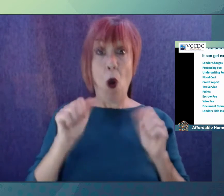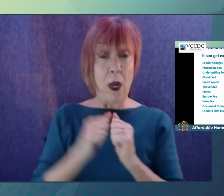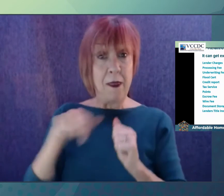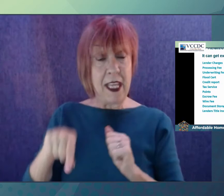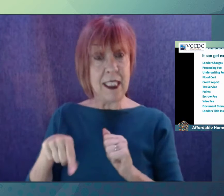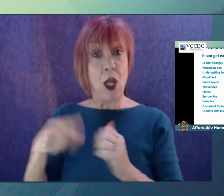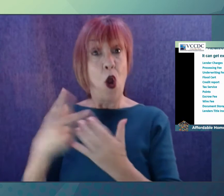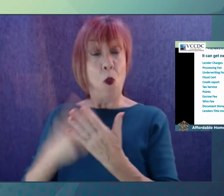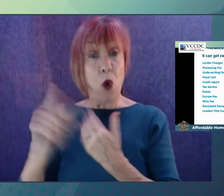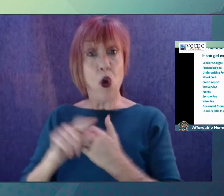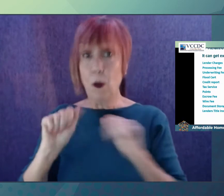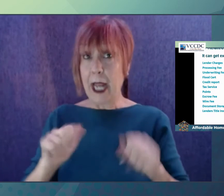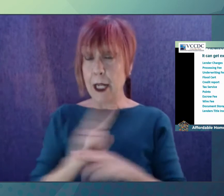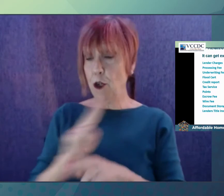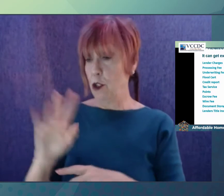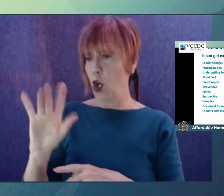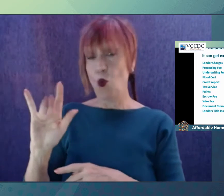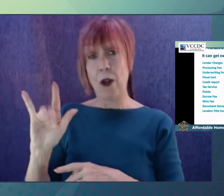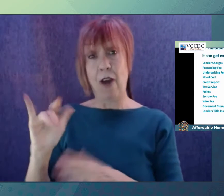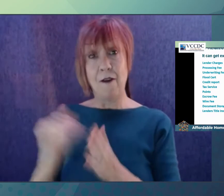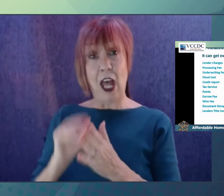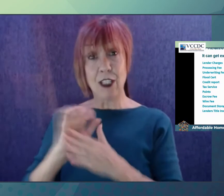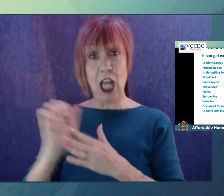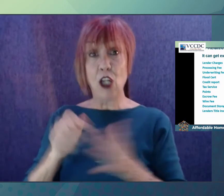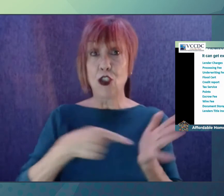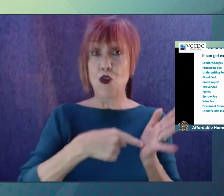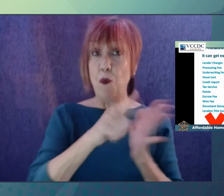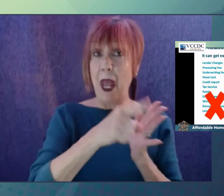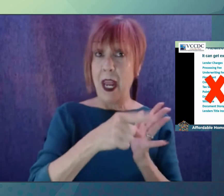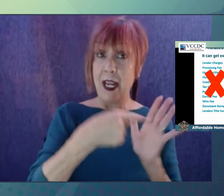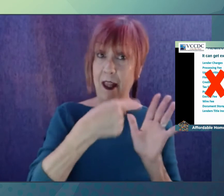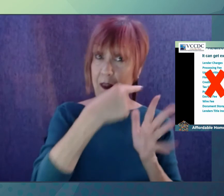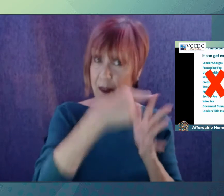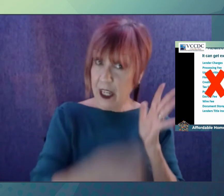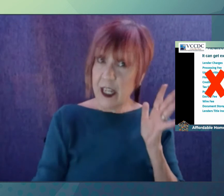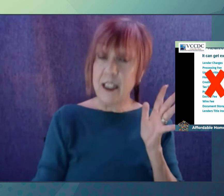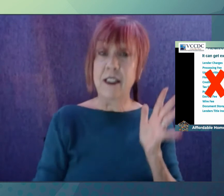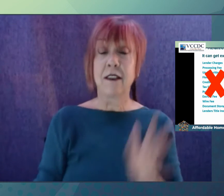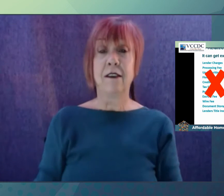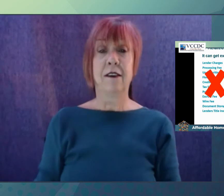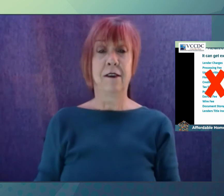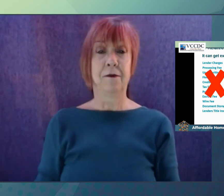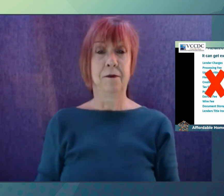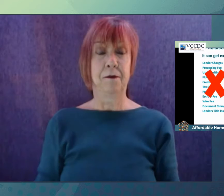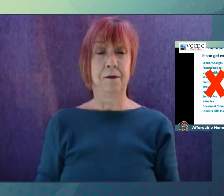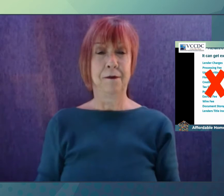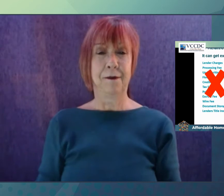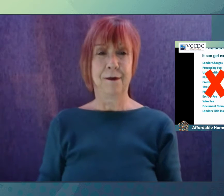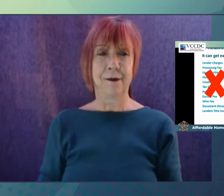our $25,000 to cover all of these fees. Next slide.